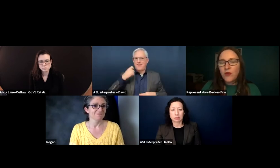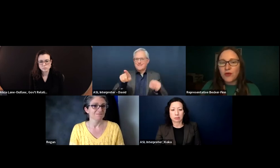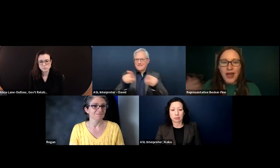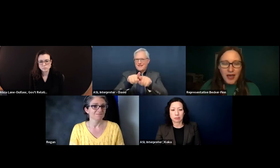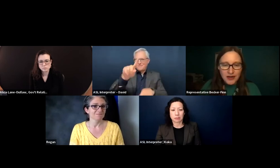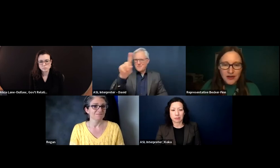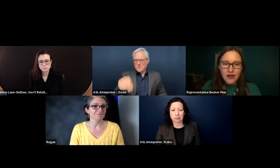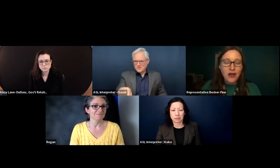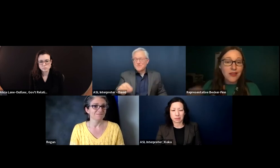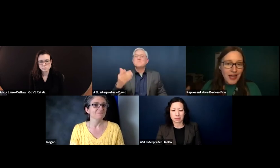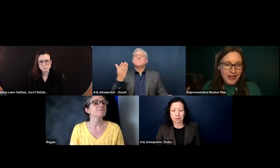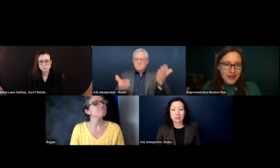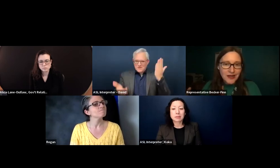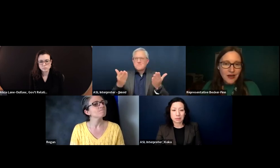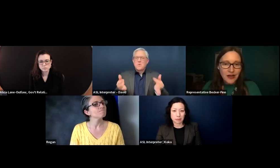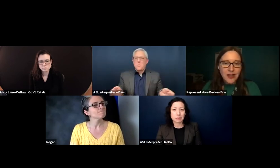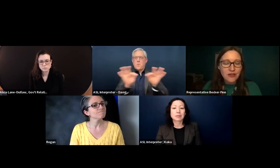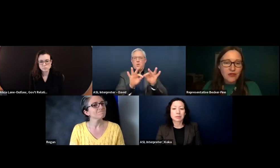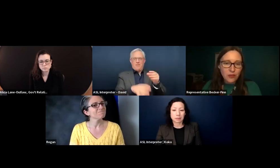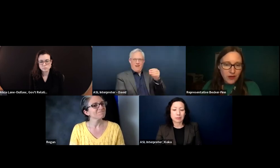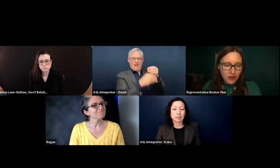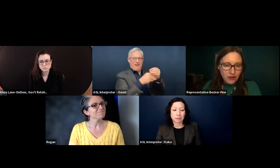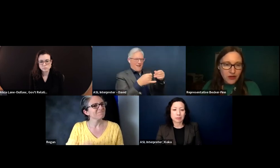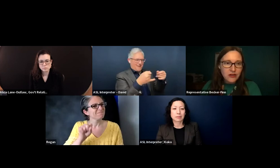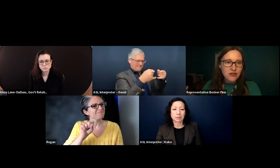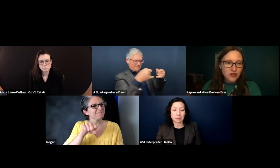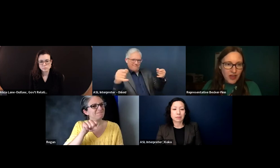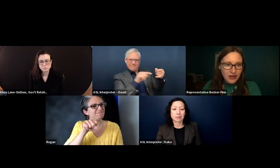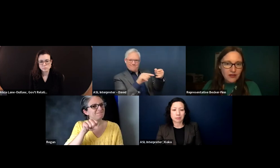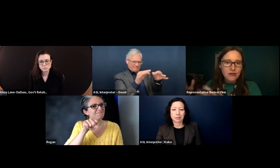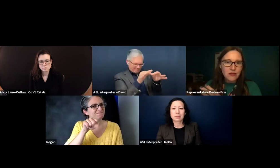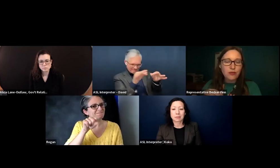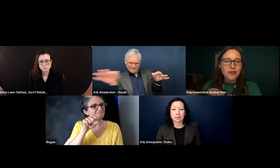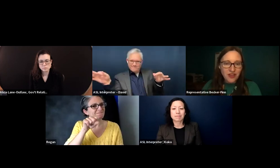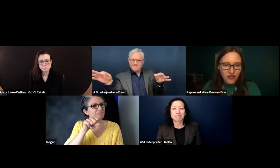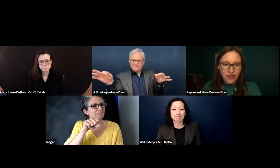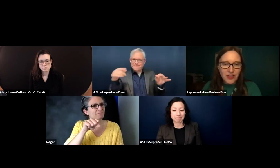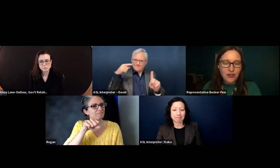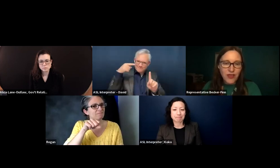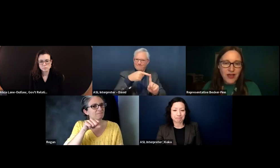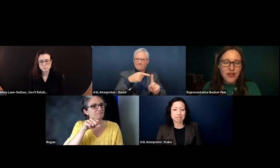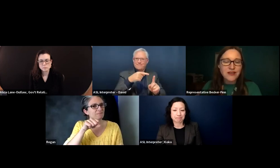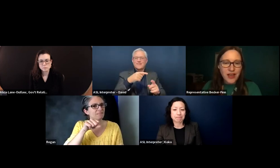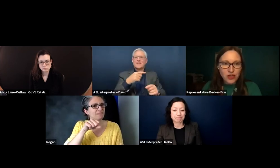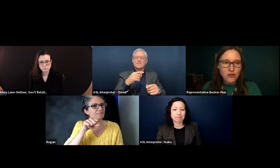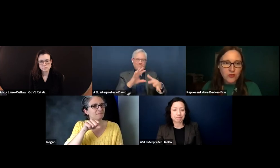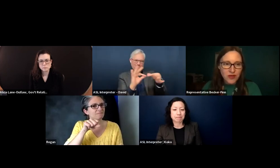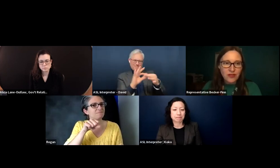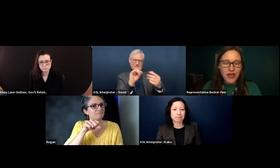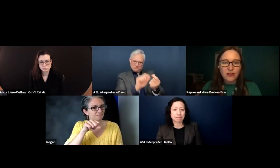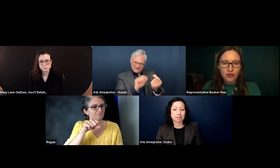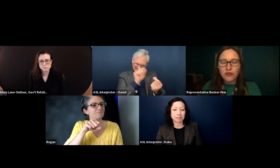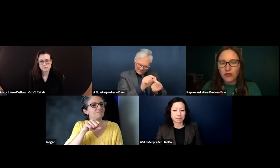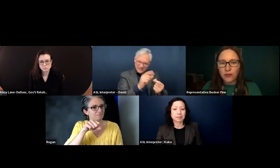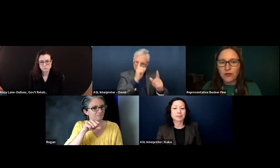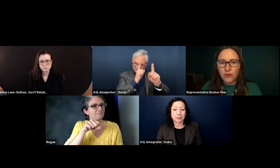something that we would add a line into the bill to state specifically that the intention would be